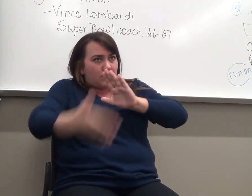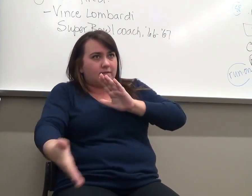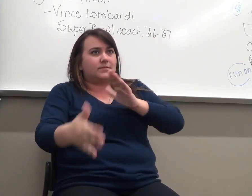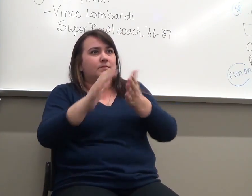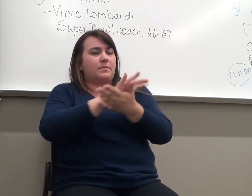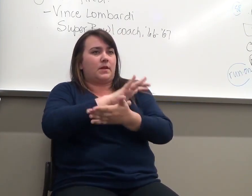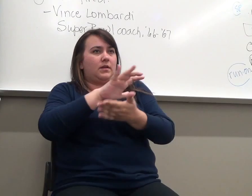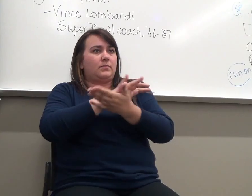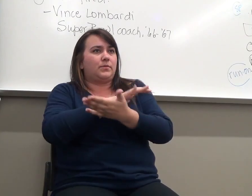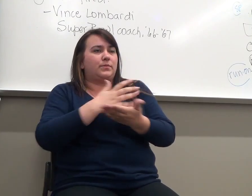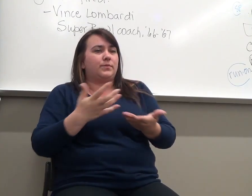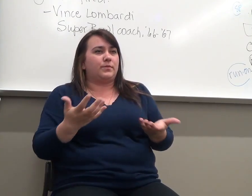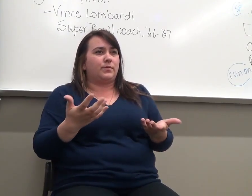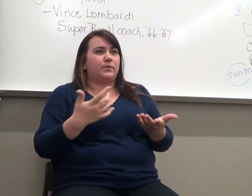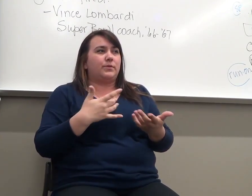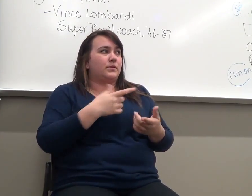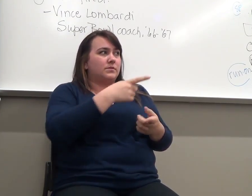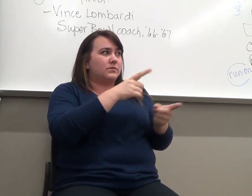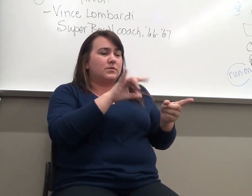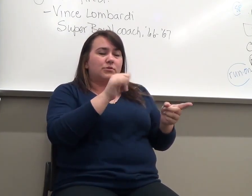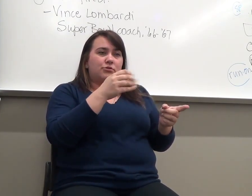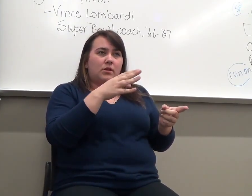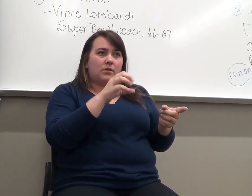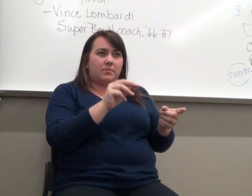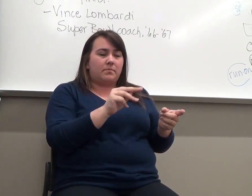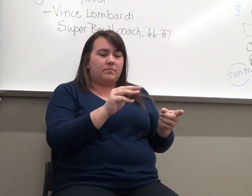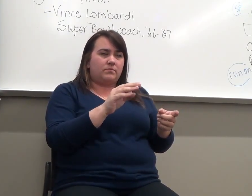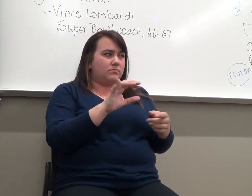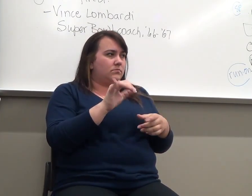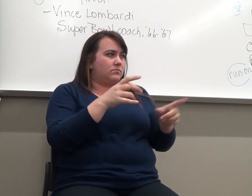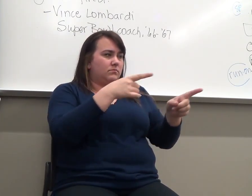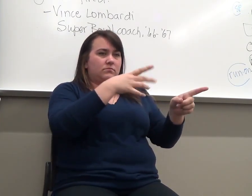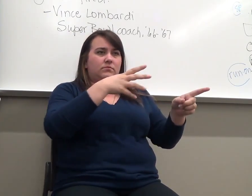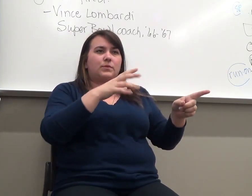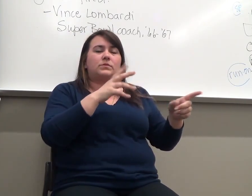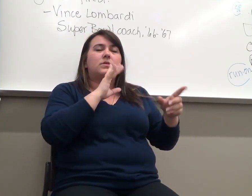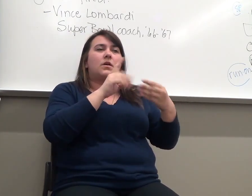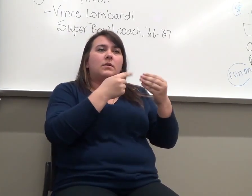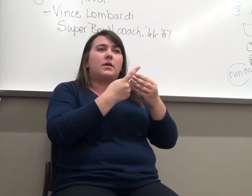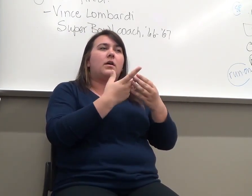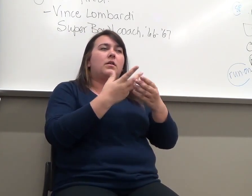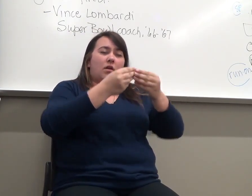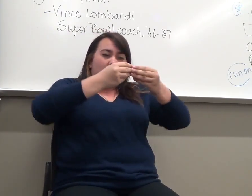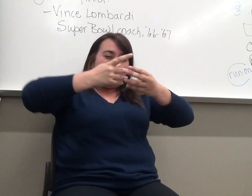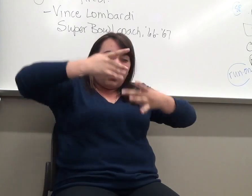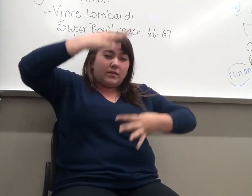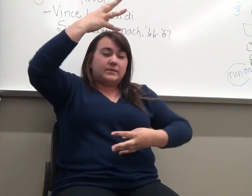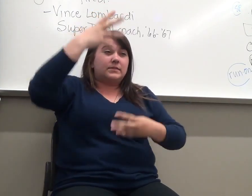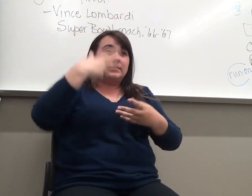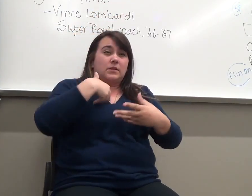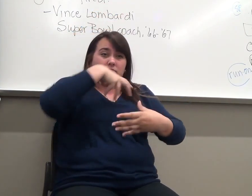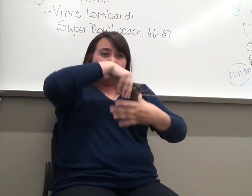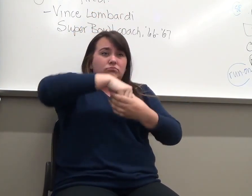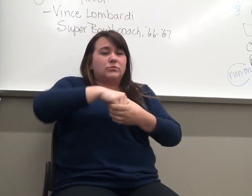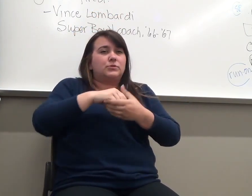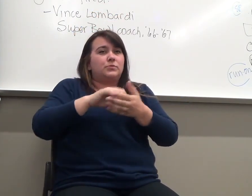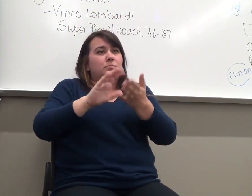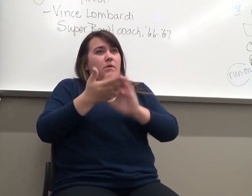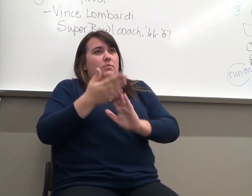nutrition, all this stuff that goes on over a longer period of time. So that's the point. That's a bigger paper, okay? We need to